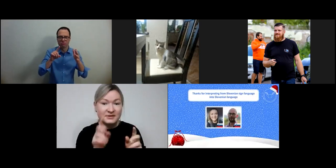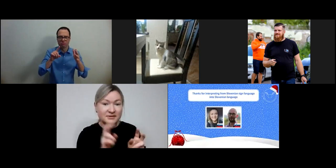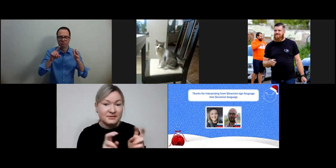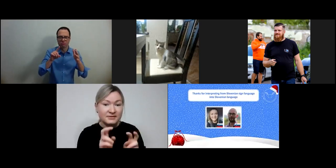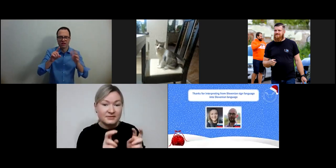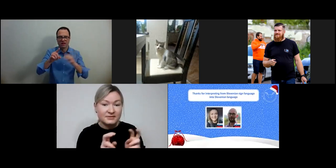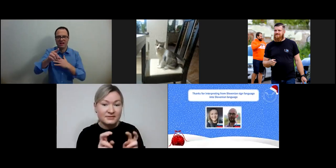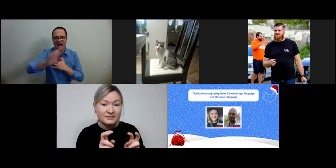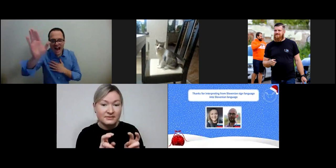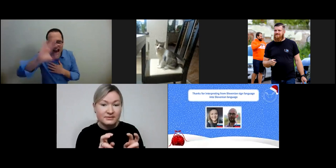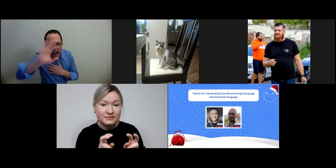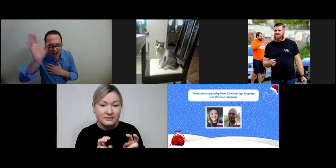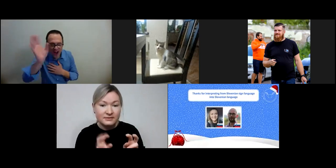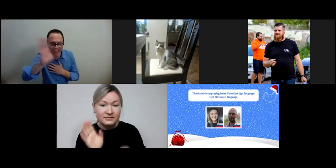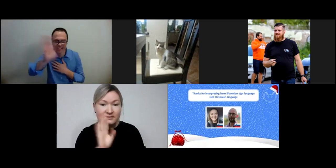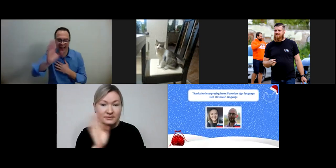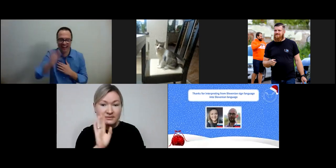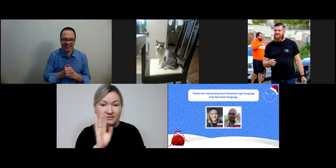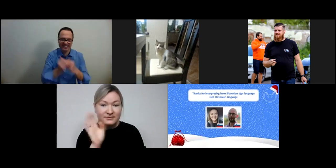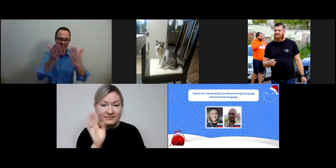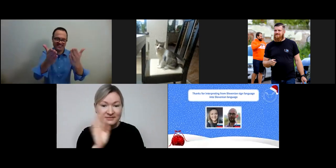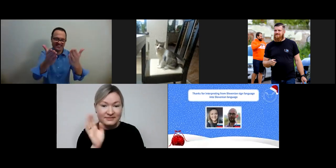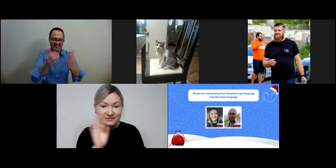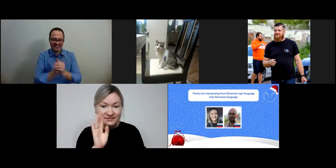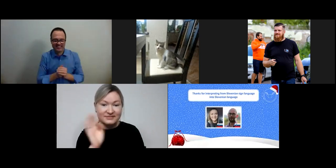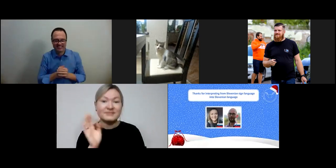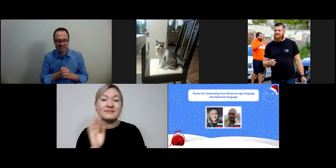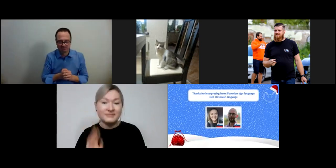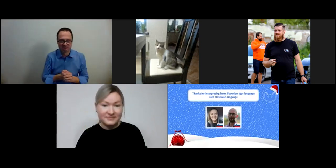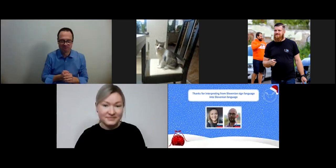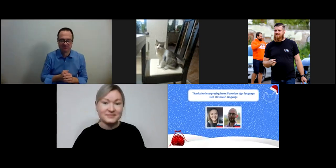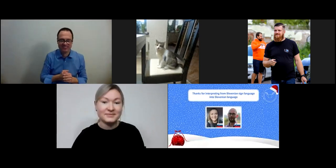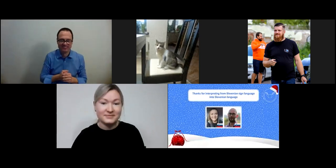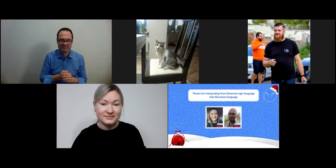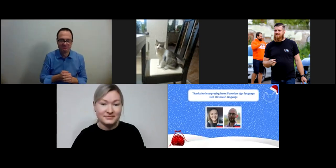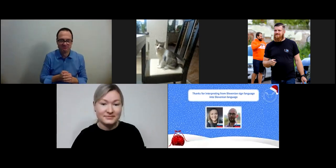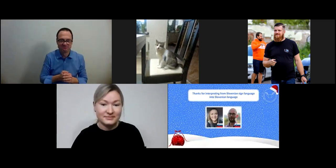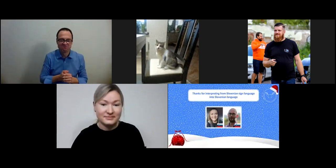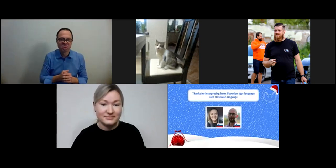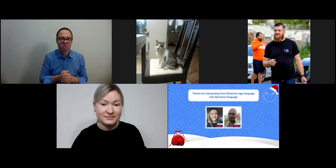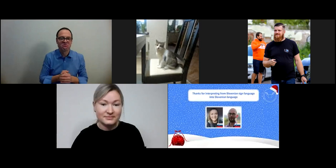I guess they cannot find me, but okay. Hey.